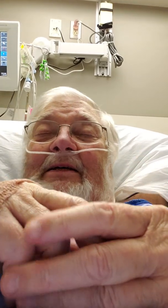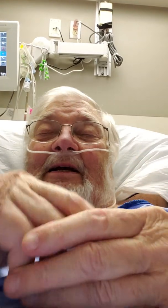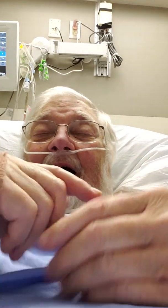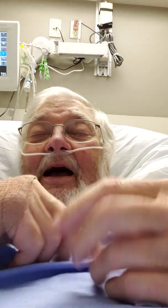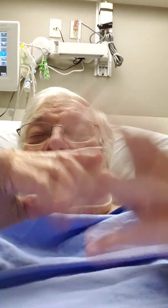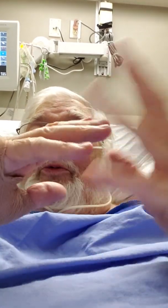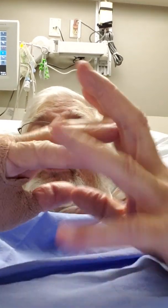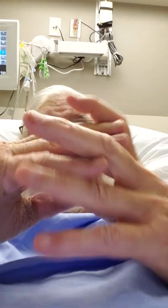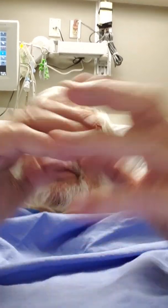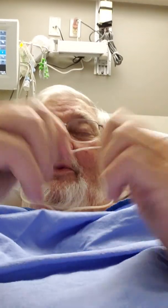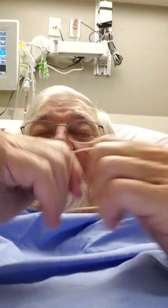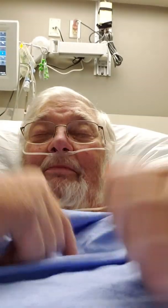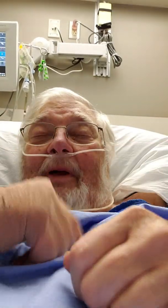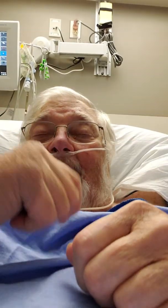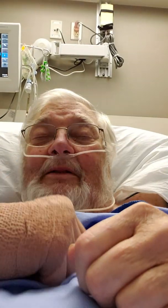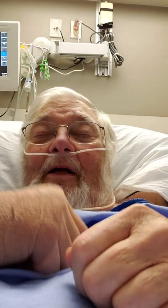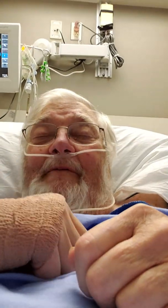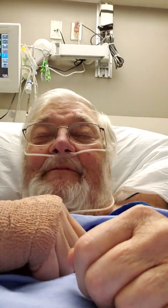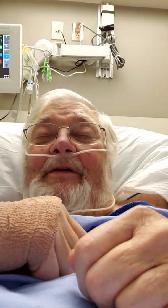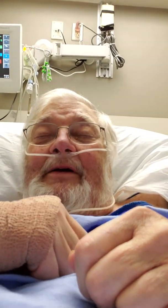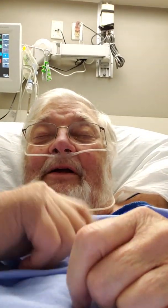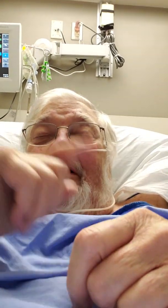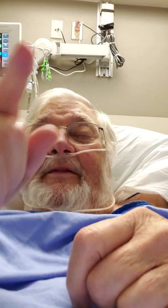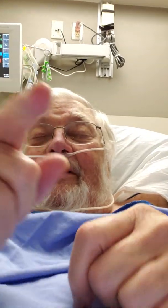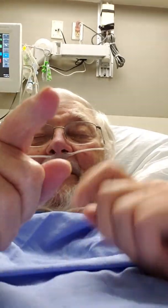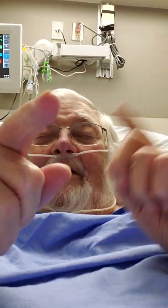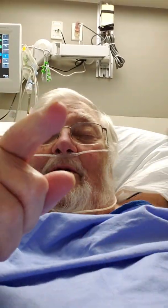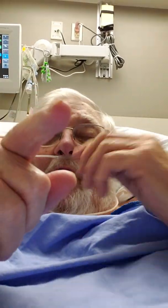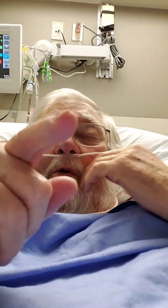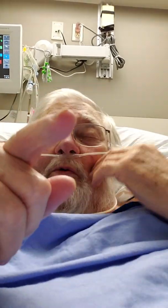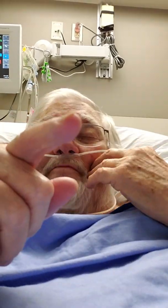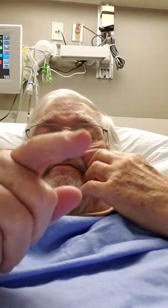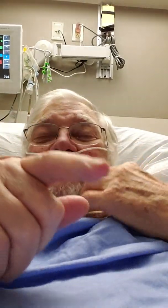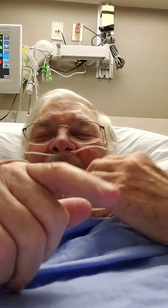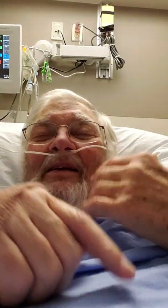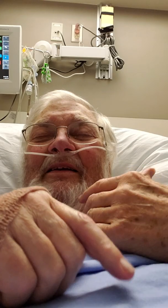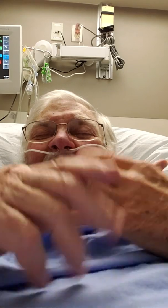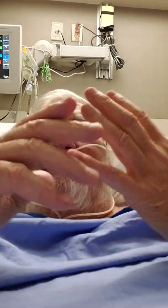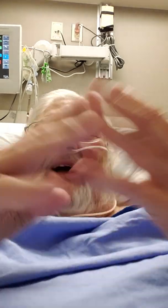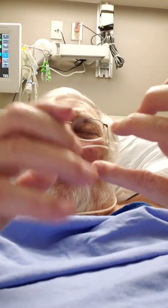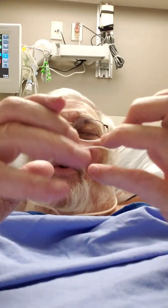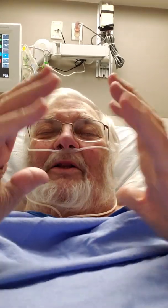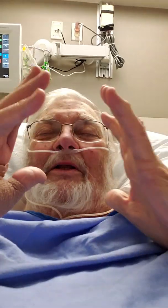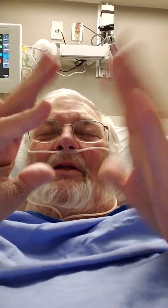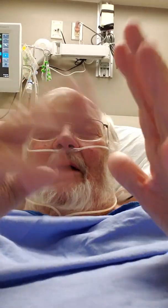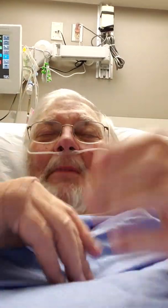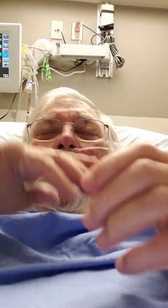6 weeks. I was with my dad at home. I want to let my